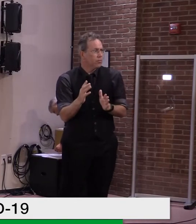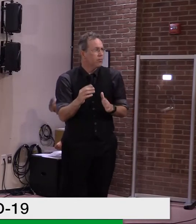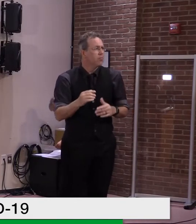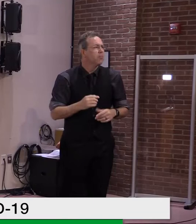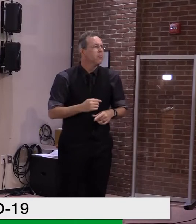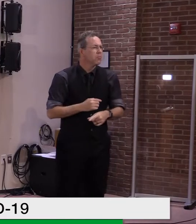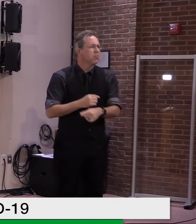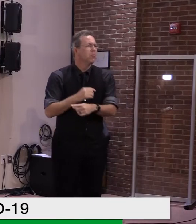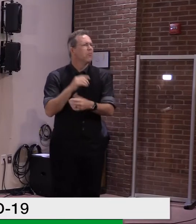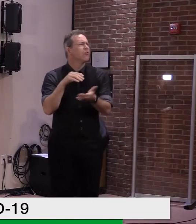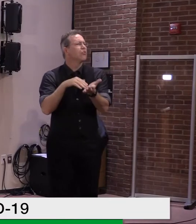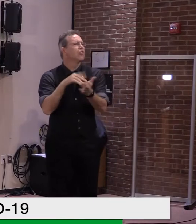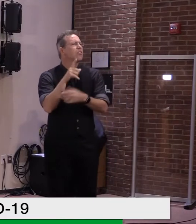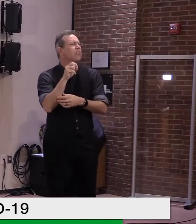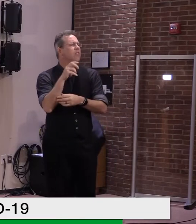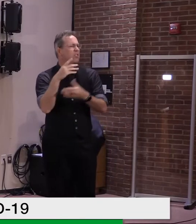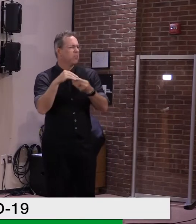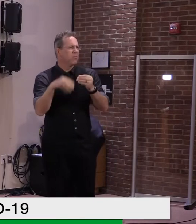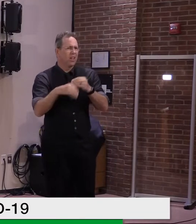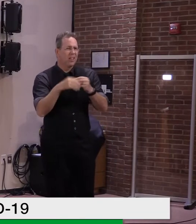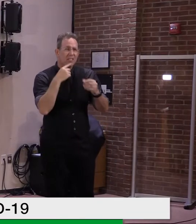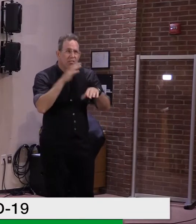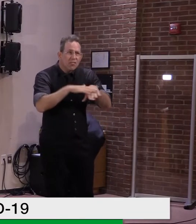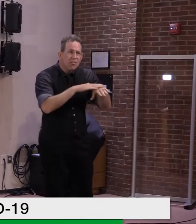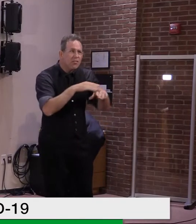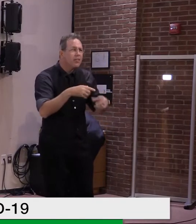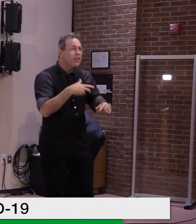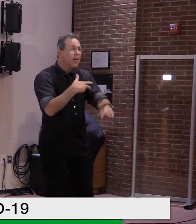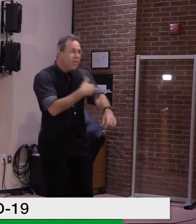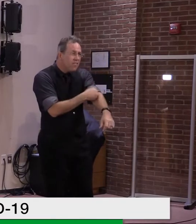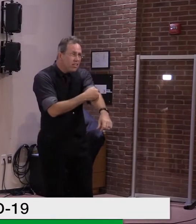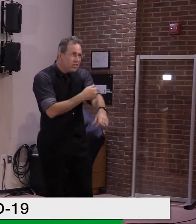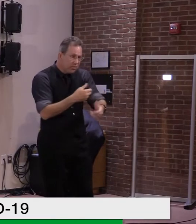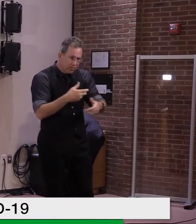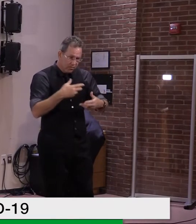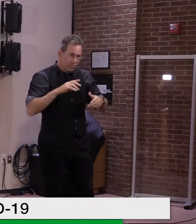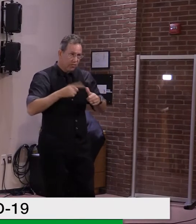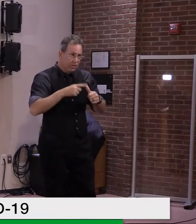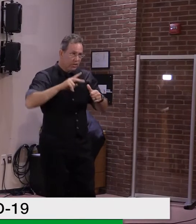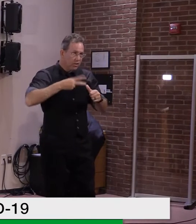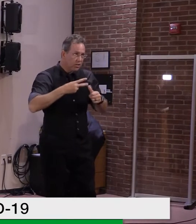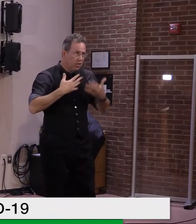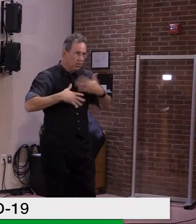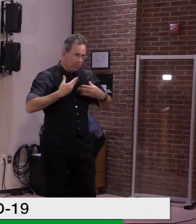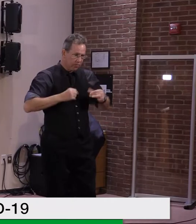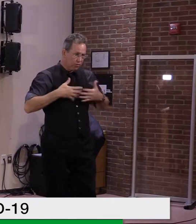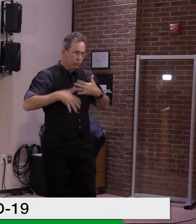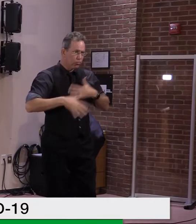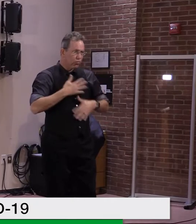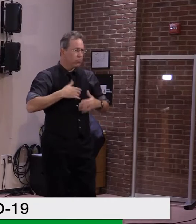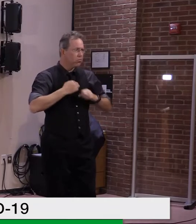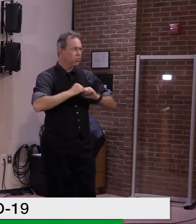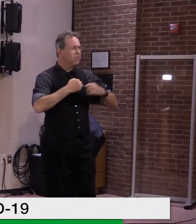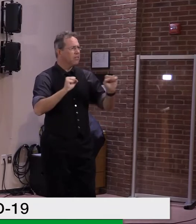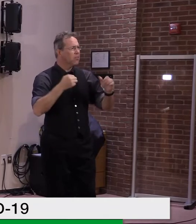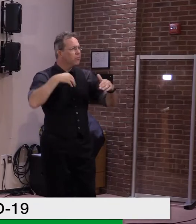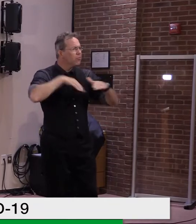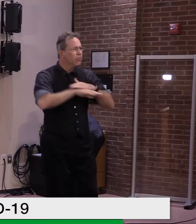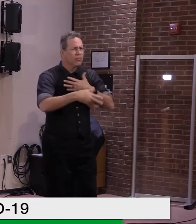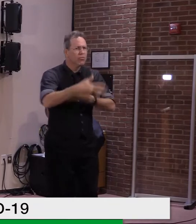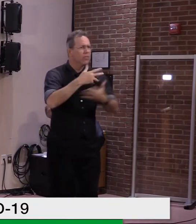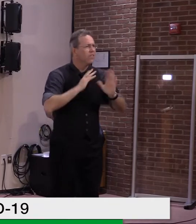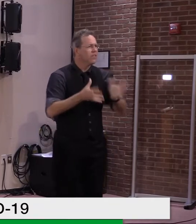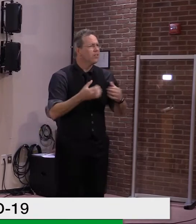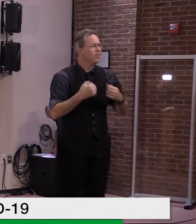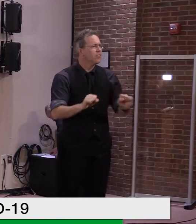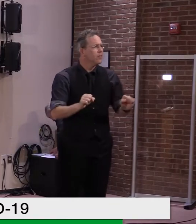You can protect yourself at that point, and you don't have to worry about that. But when the state of emergency is over